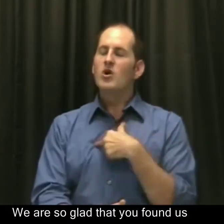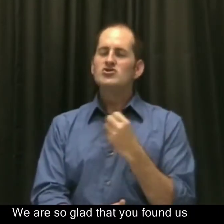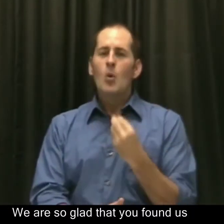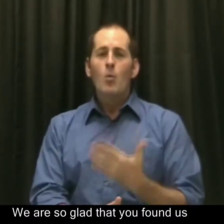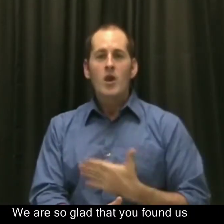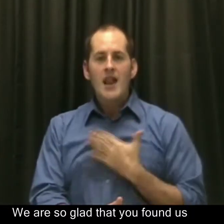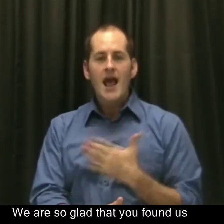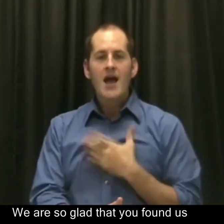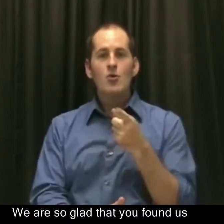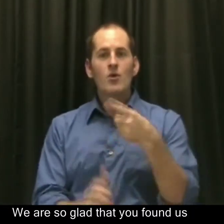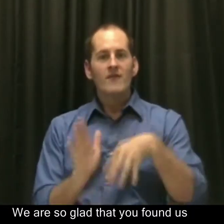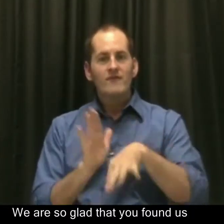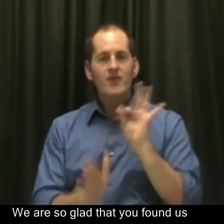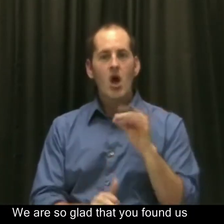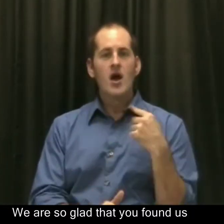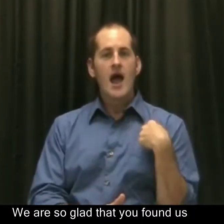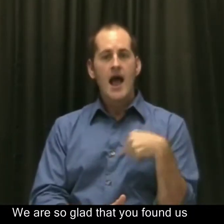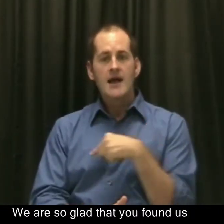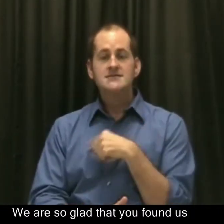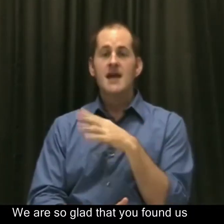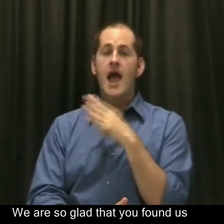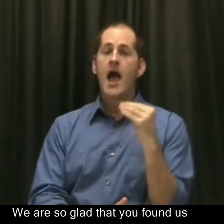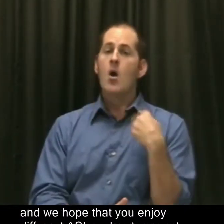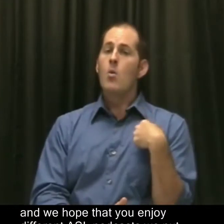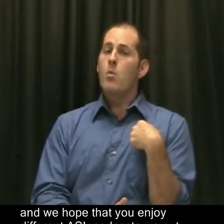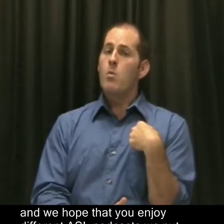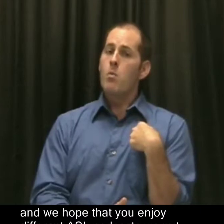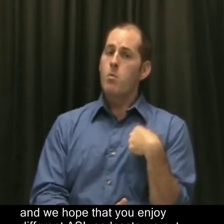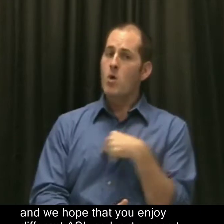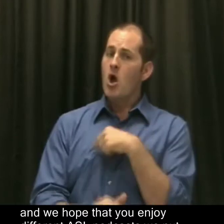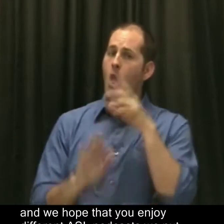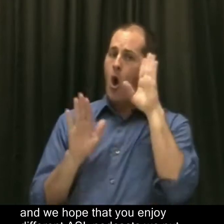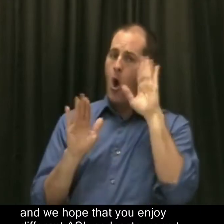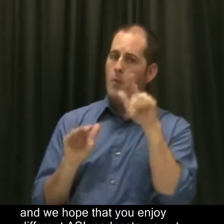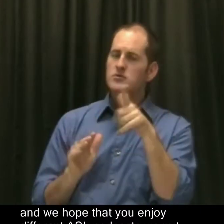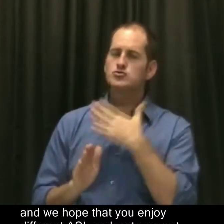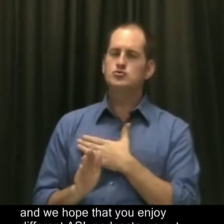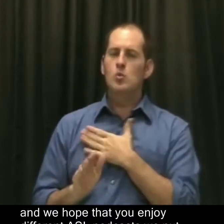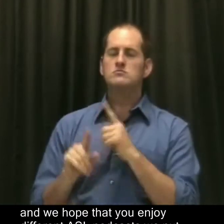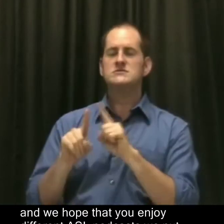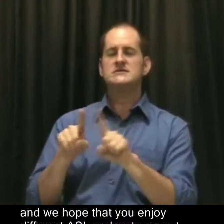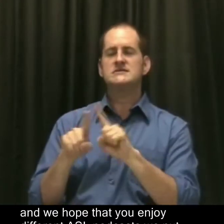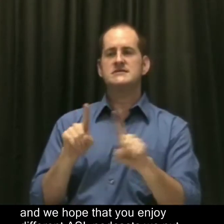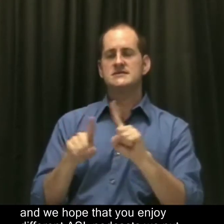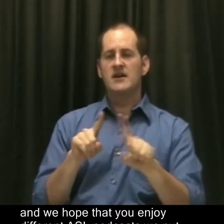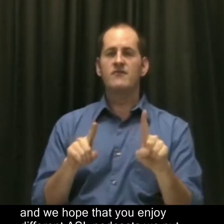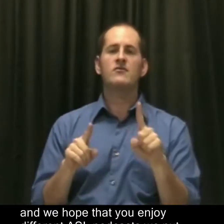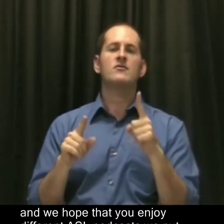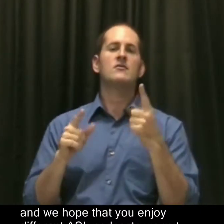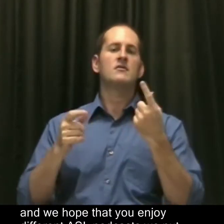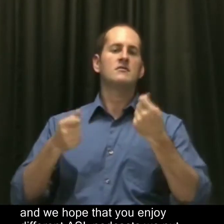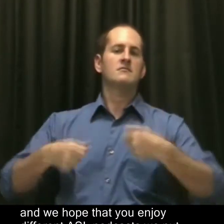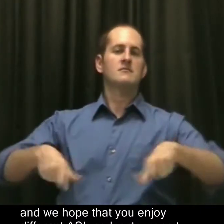We are so glad that you found us, and we hope that you enjoy different ASL podcasts that we put